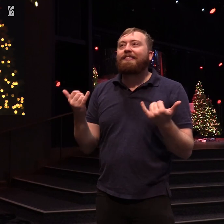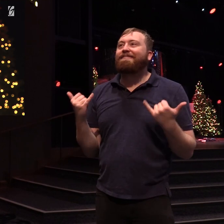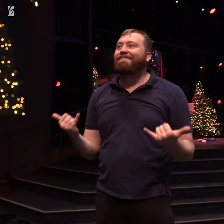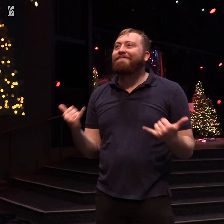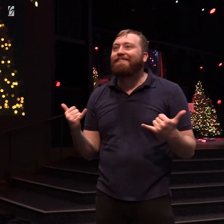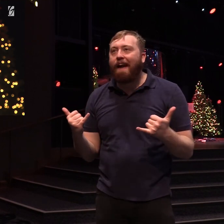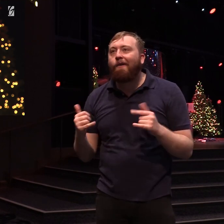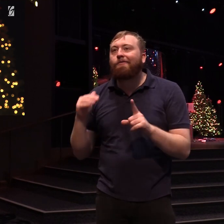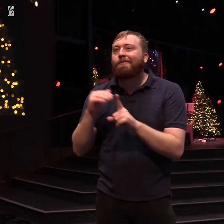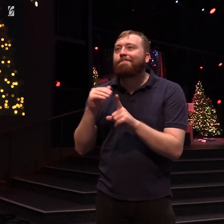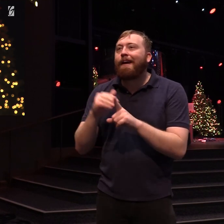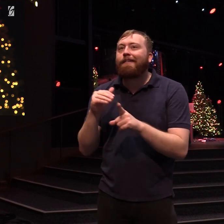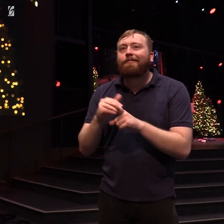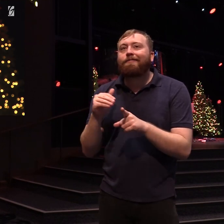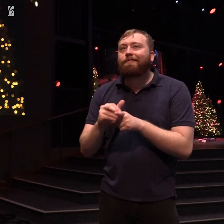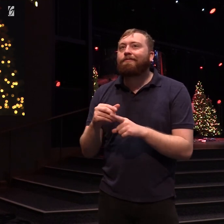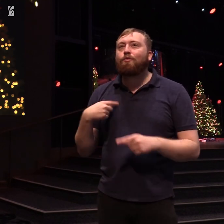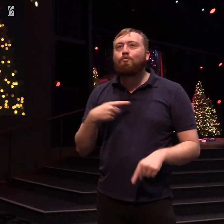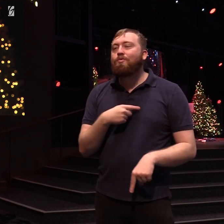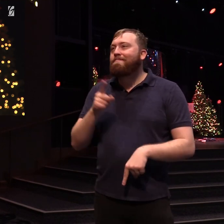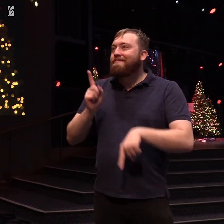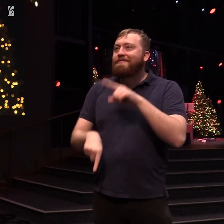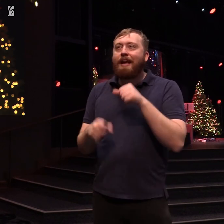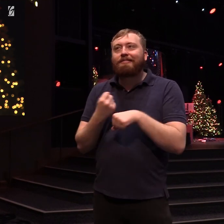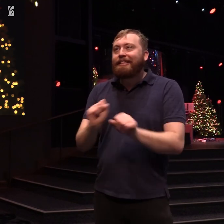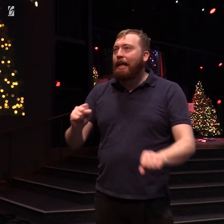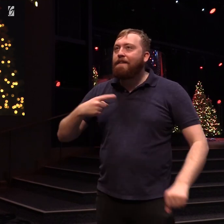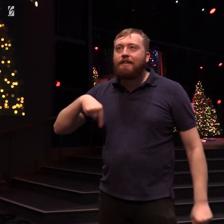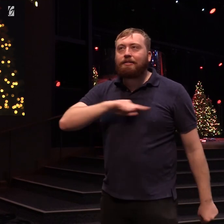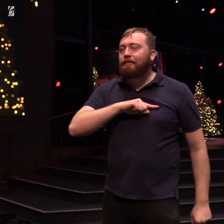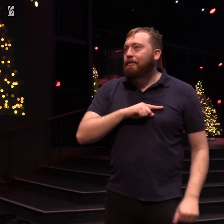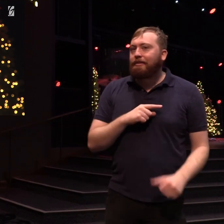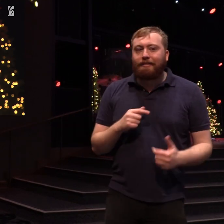we can't save ourselves.